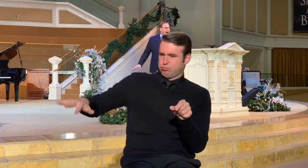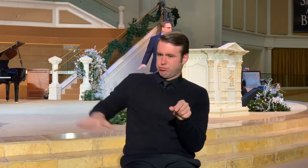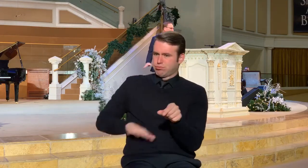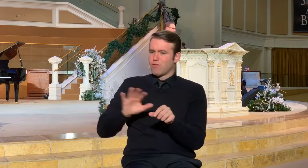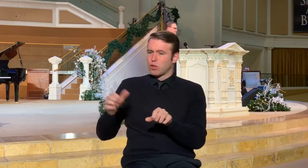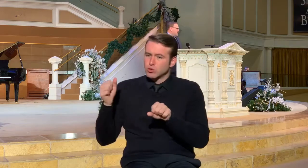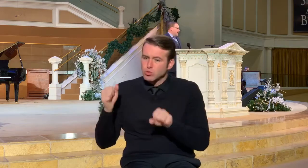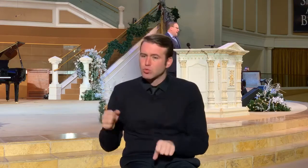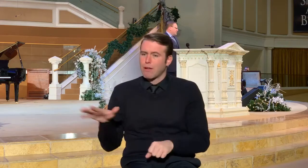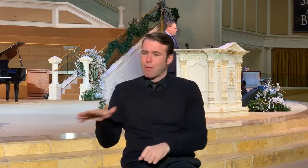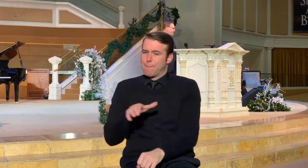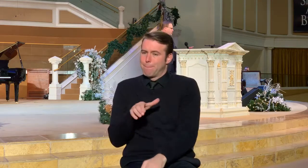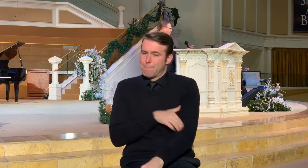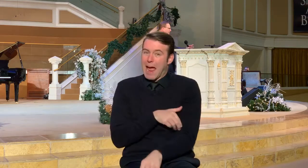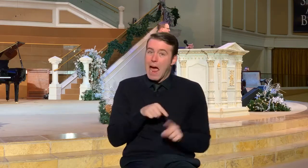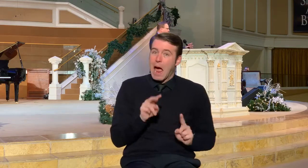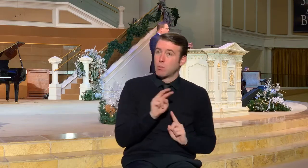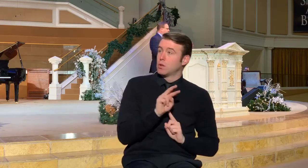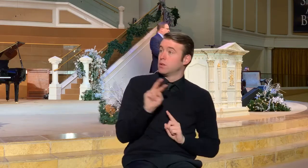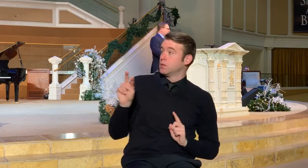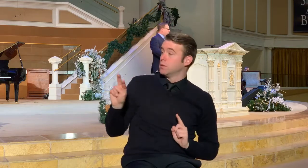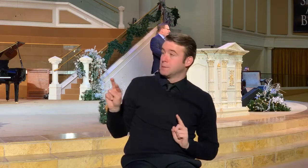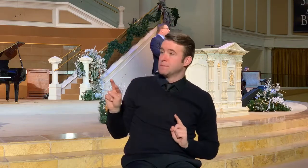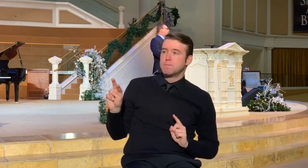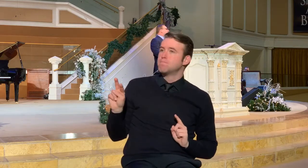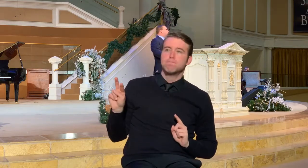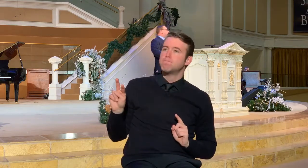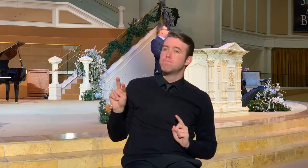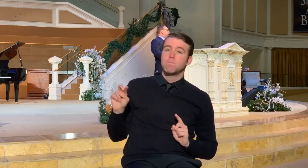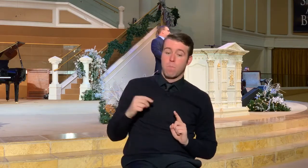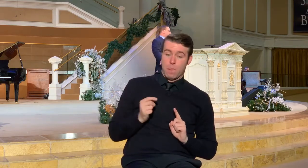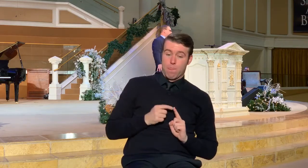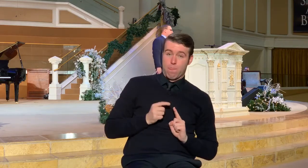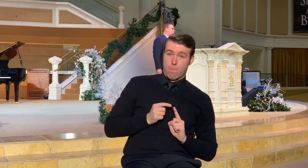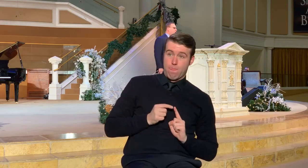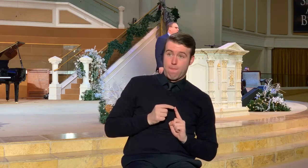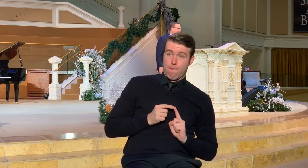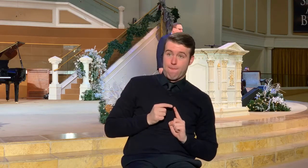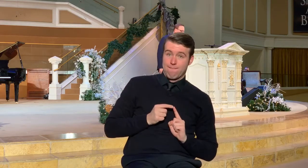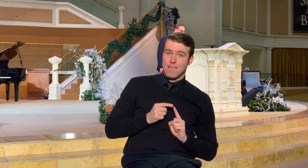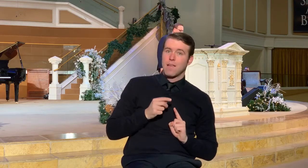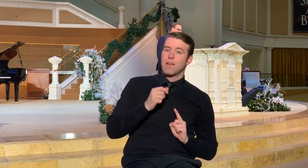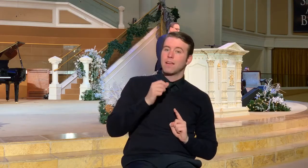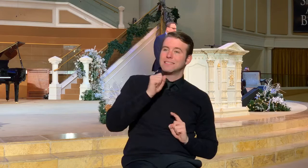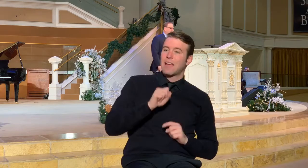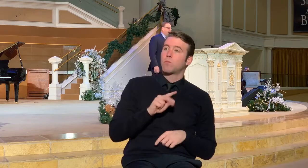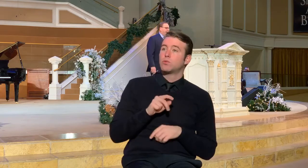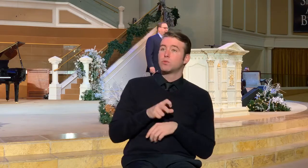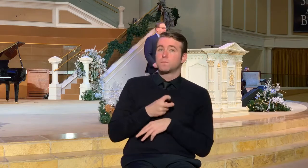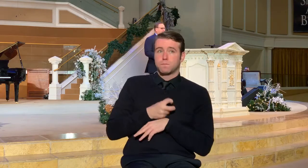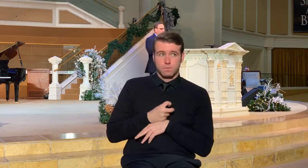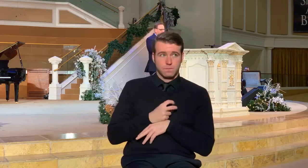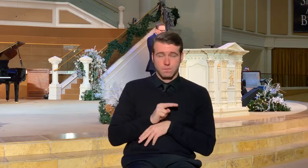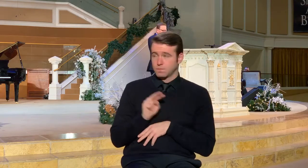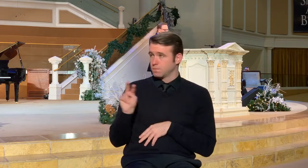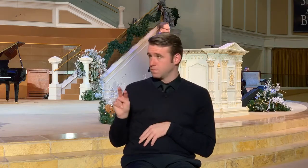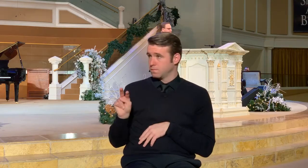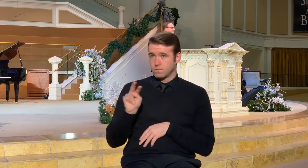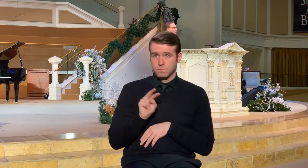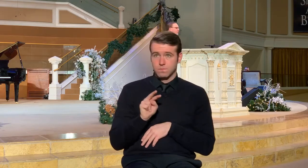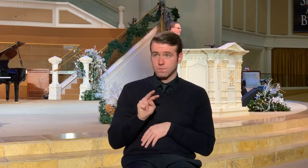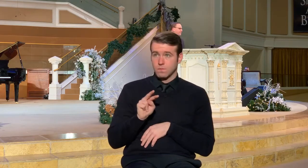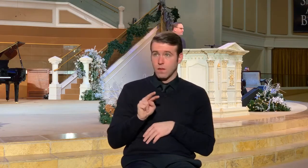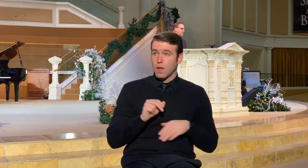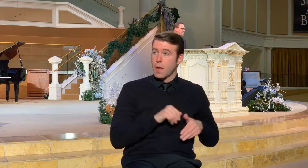and power, and she could literally lay down in the midst of her enemies and could